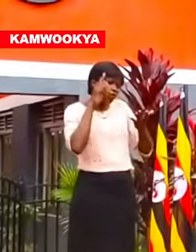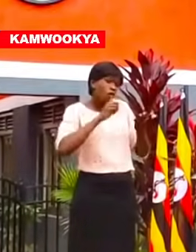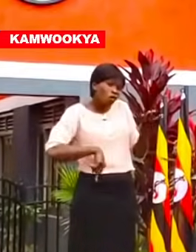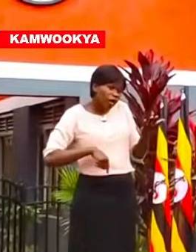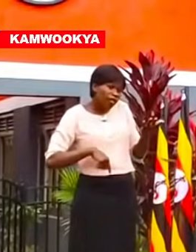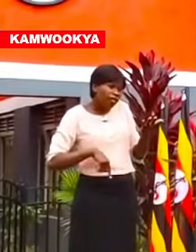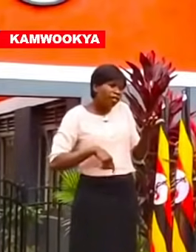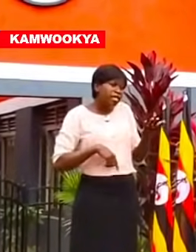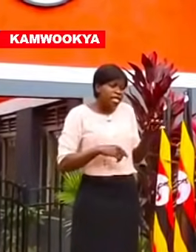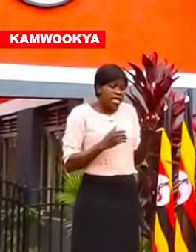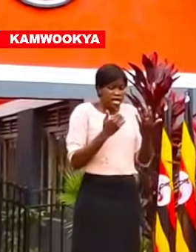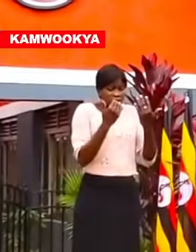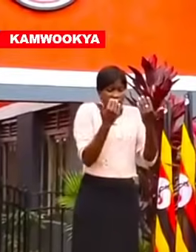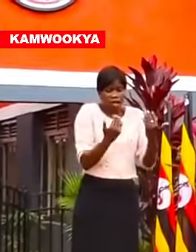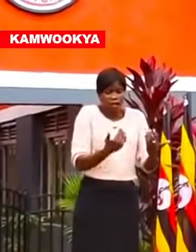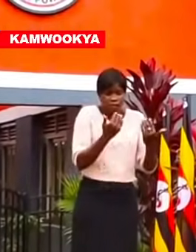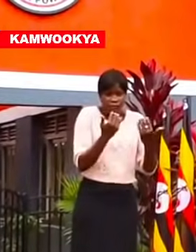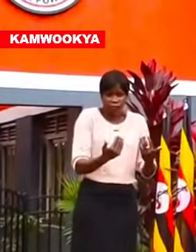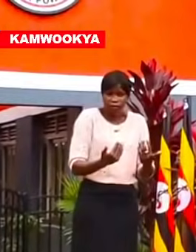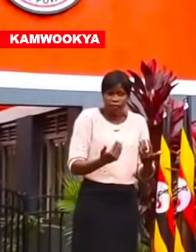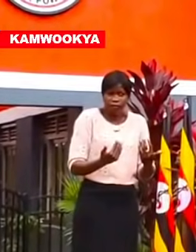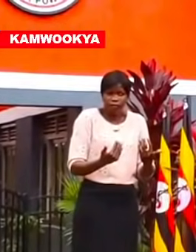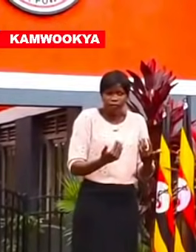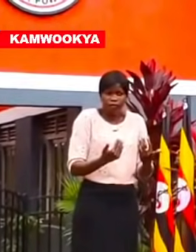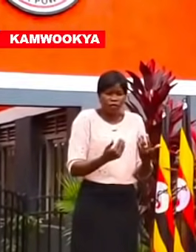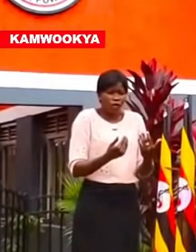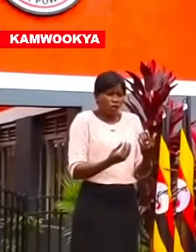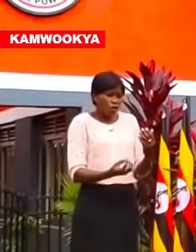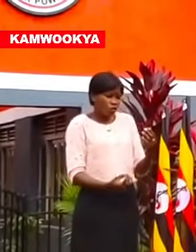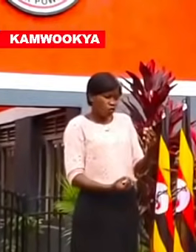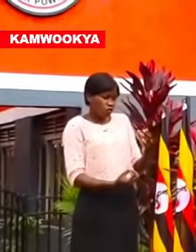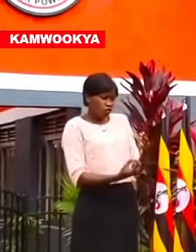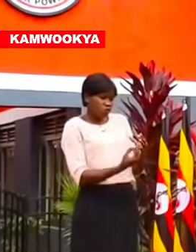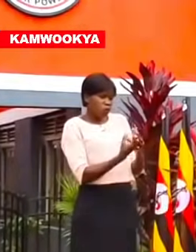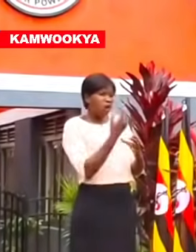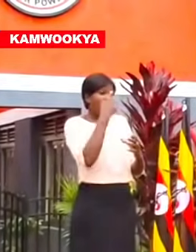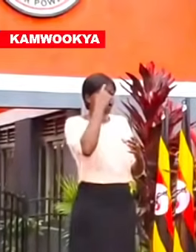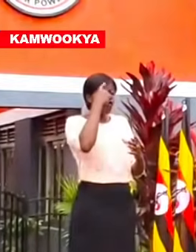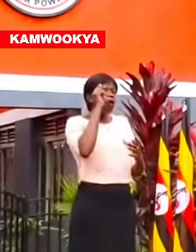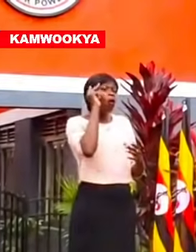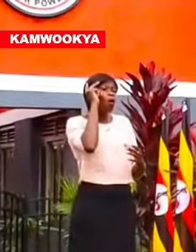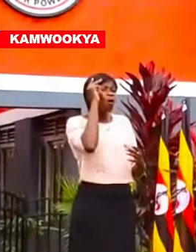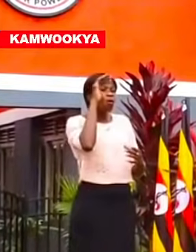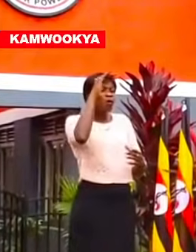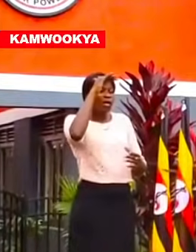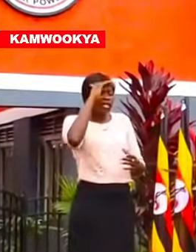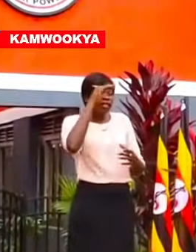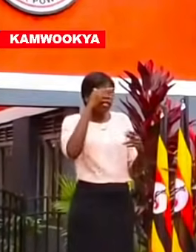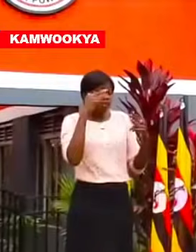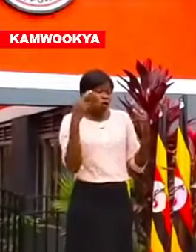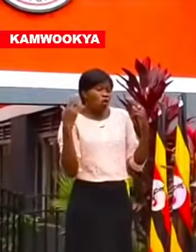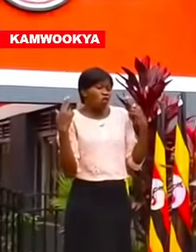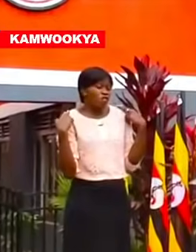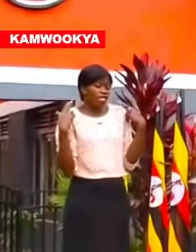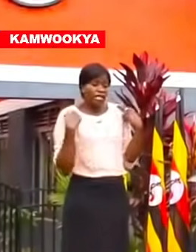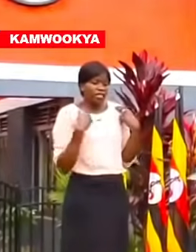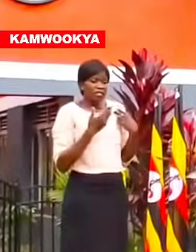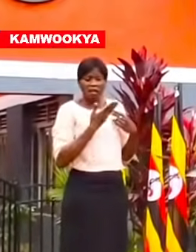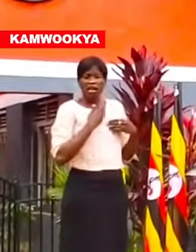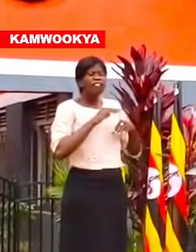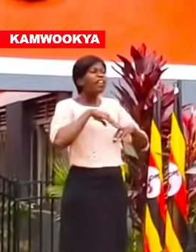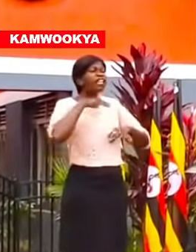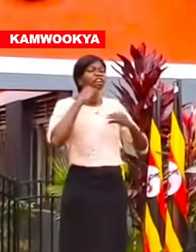that the current crop of police operatives are not as properly trained as those of back in the